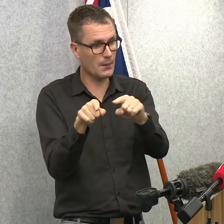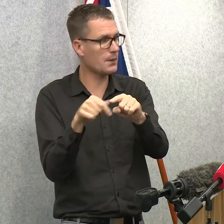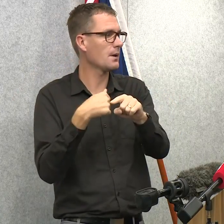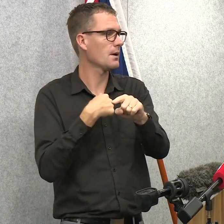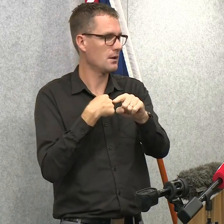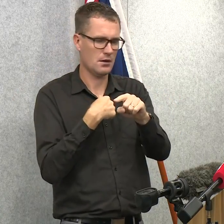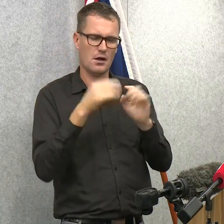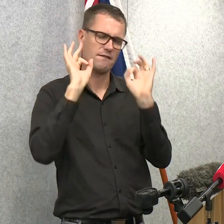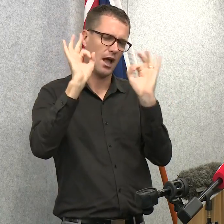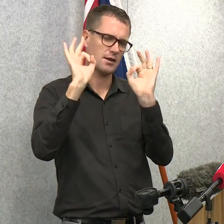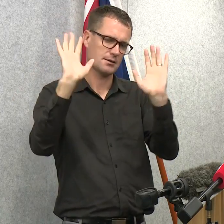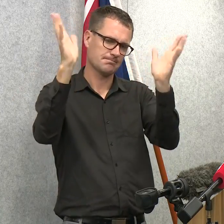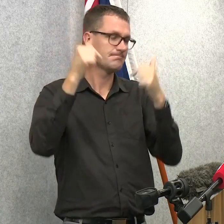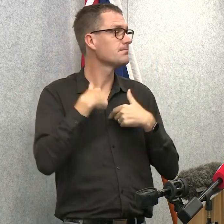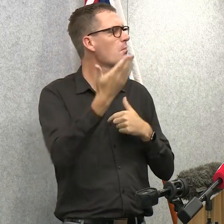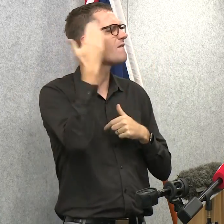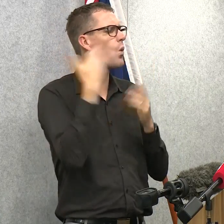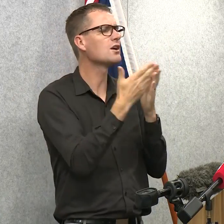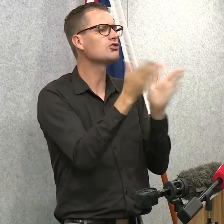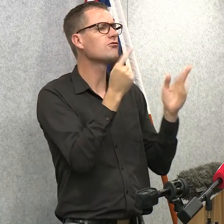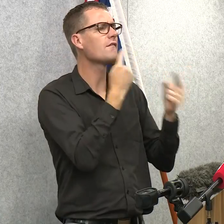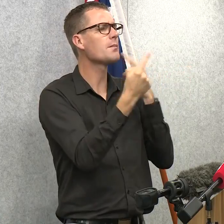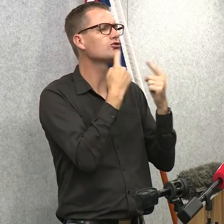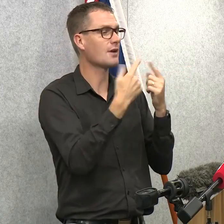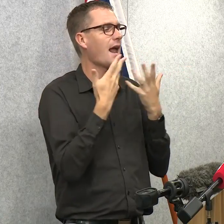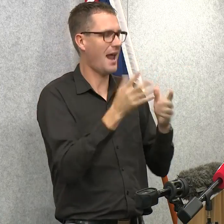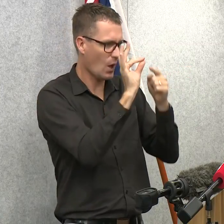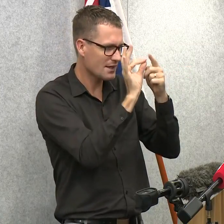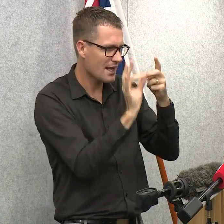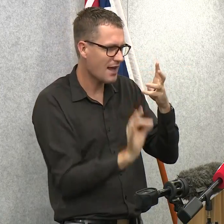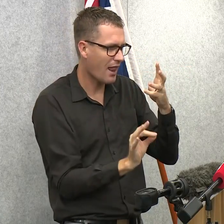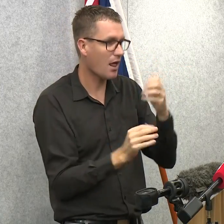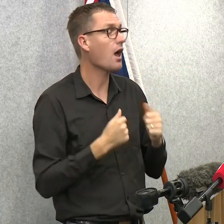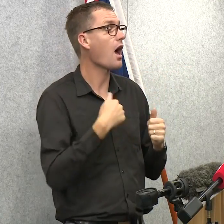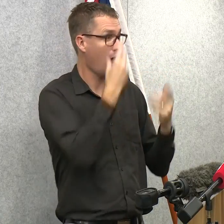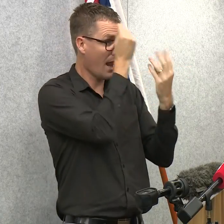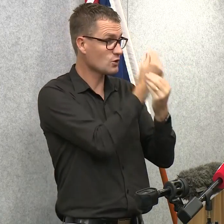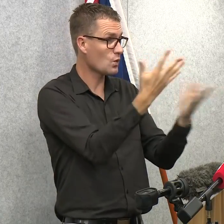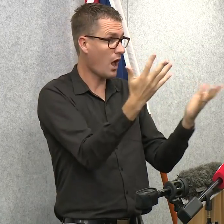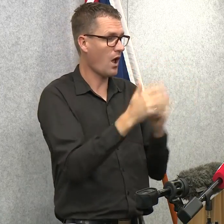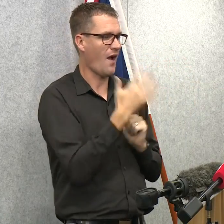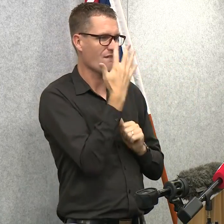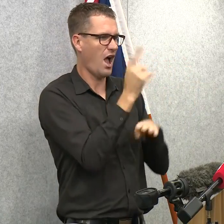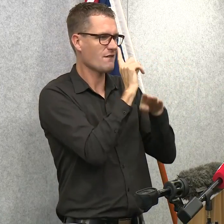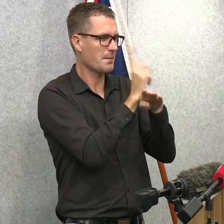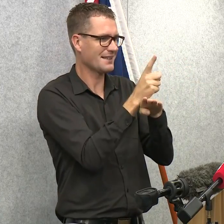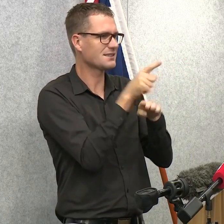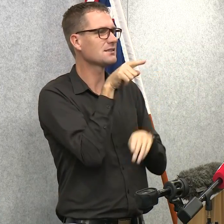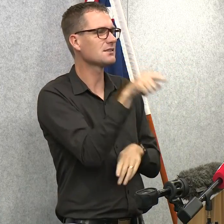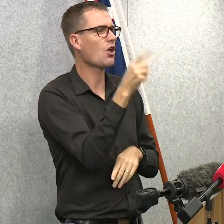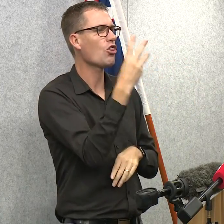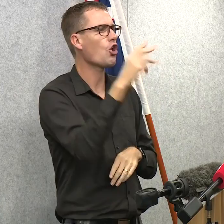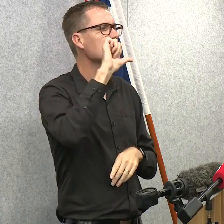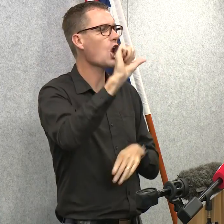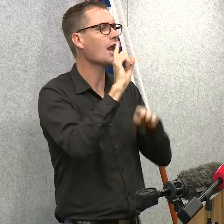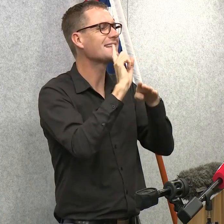want to give more specific details. I can tell you that within 5 minutes and 39 seconds, our